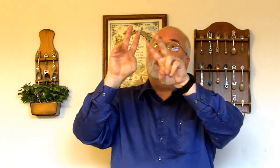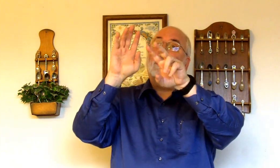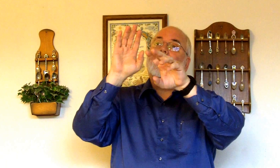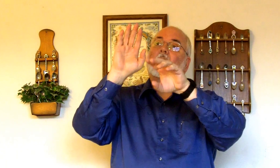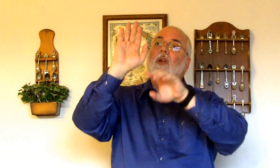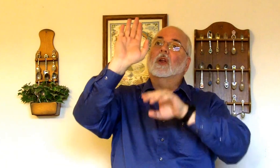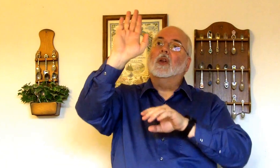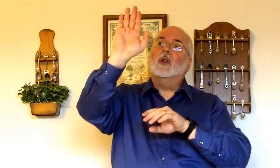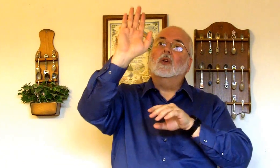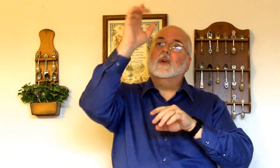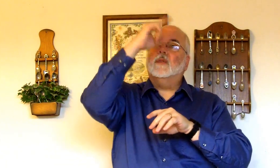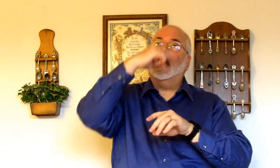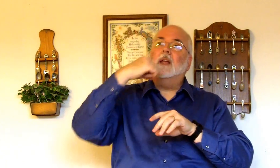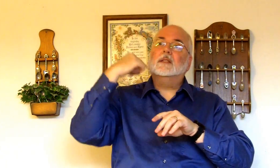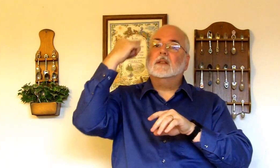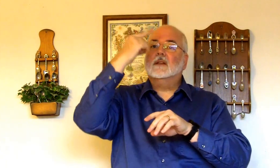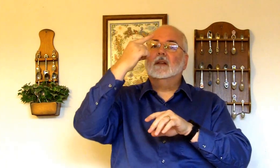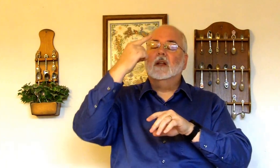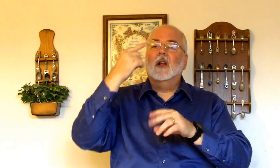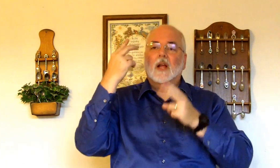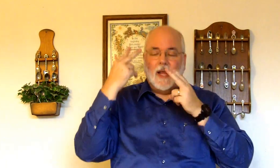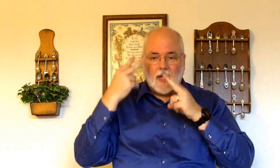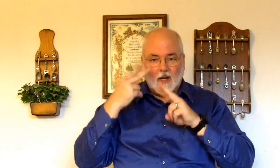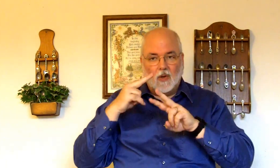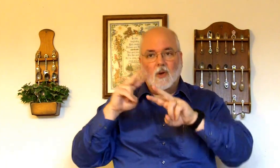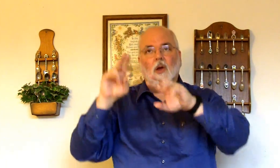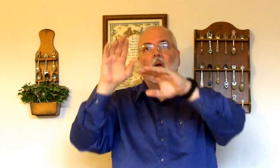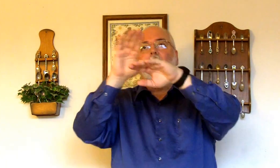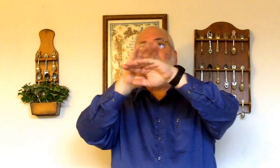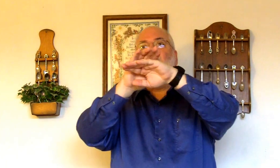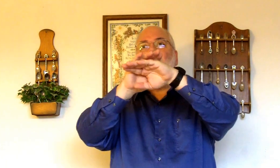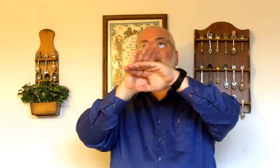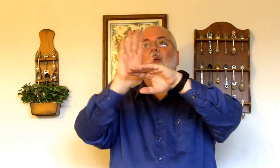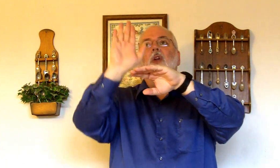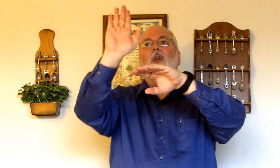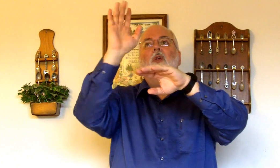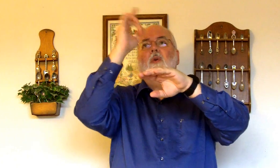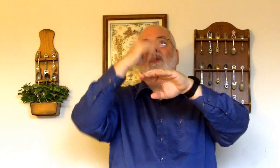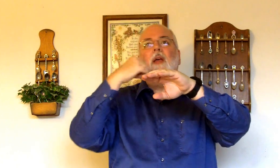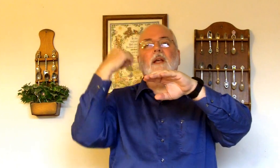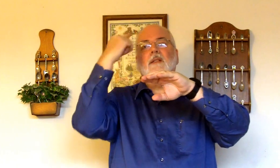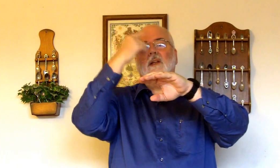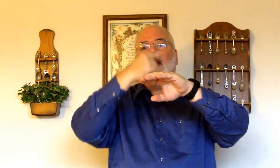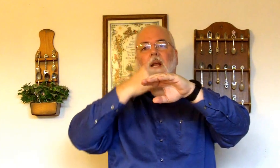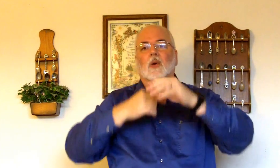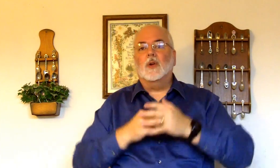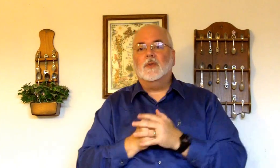upon your face. As I look upon your face. Well, as I look on your